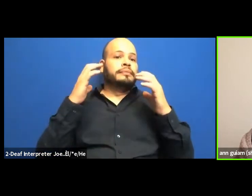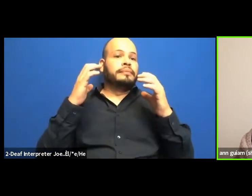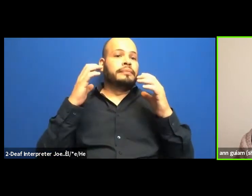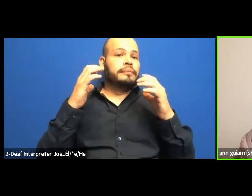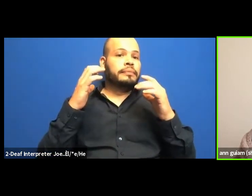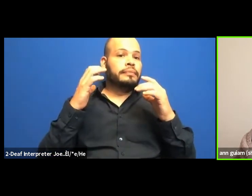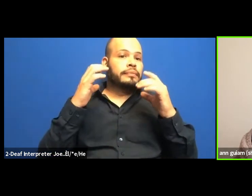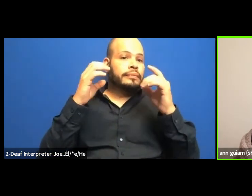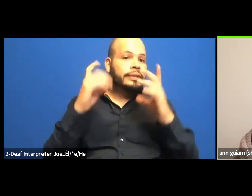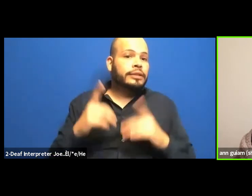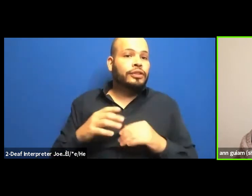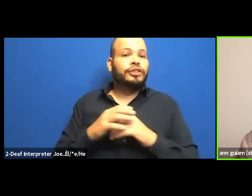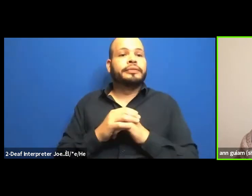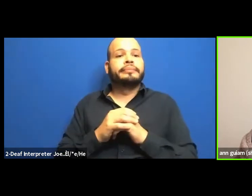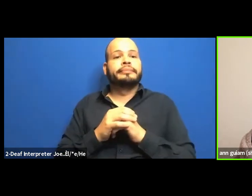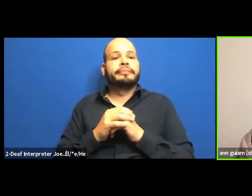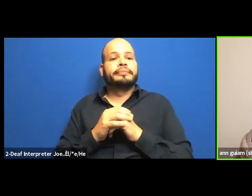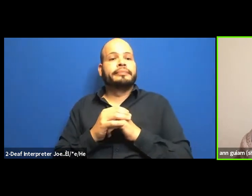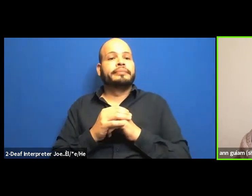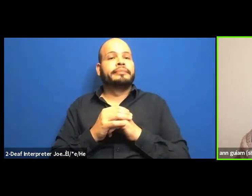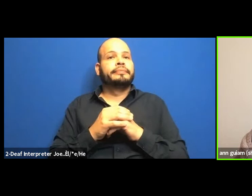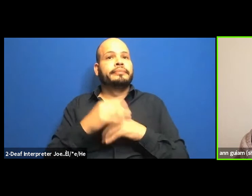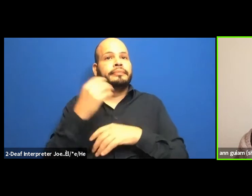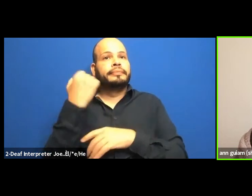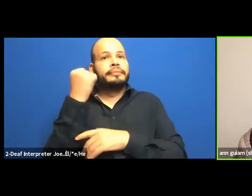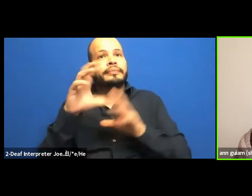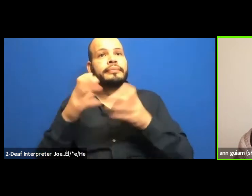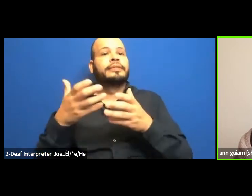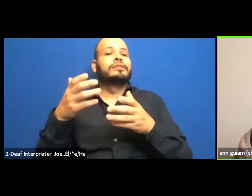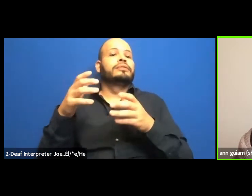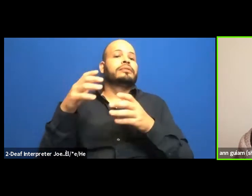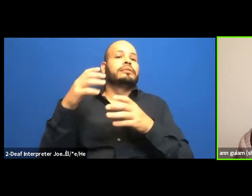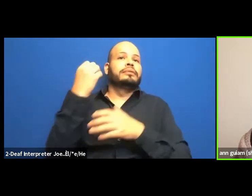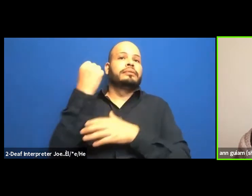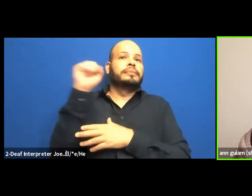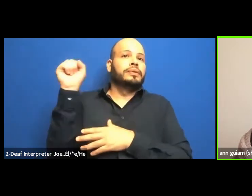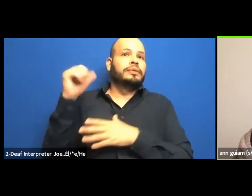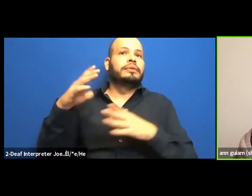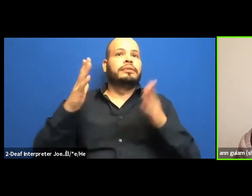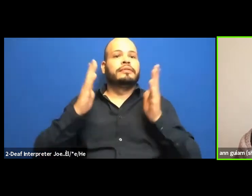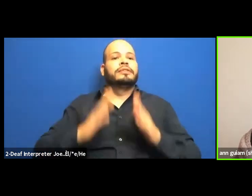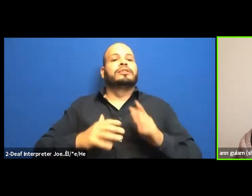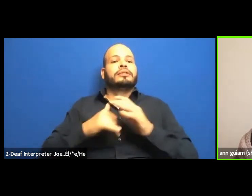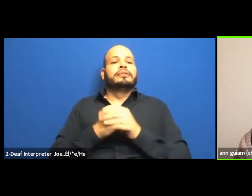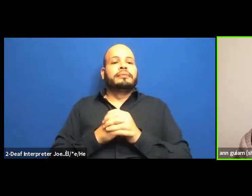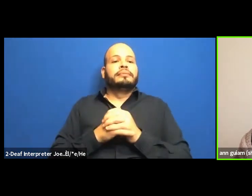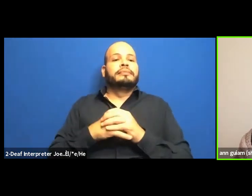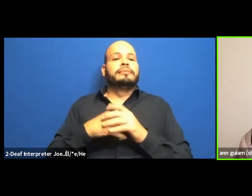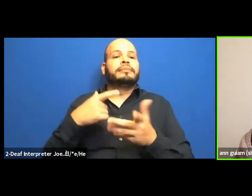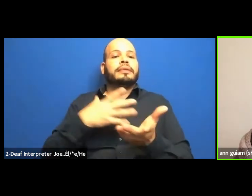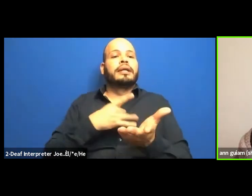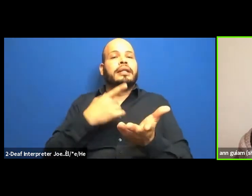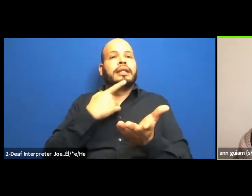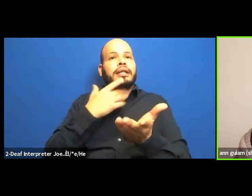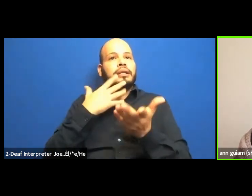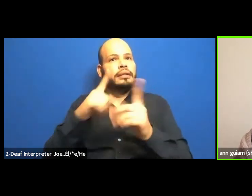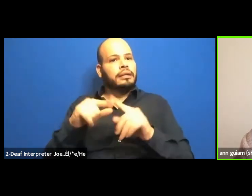continue being curious about everything and anything. You are who you want to hear and see.